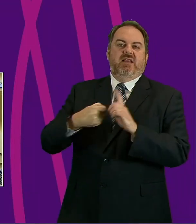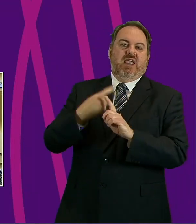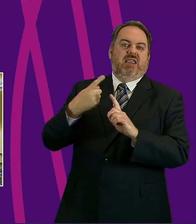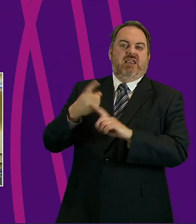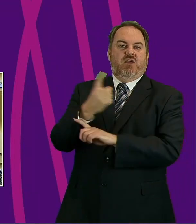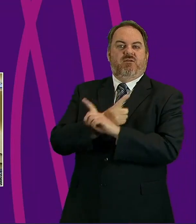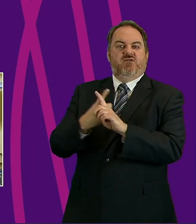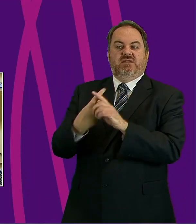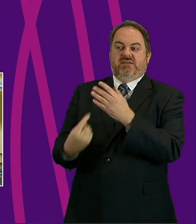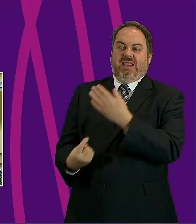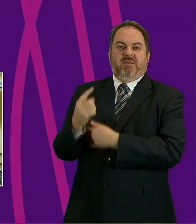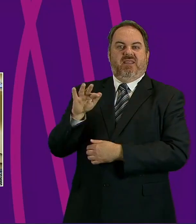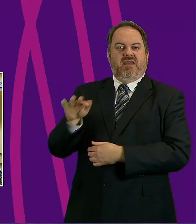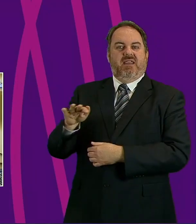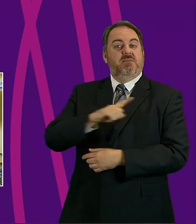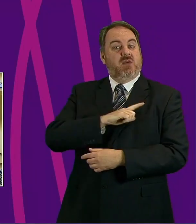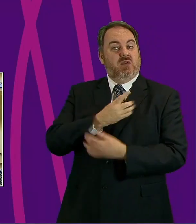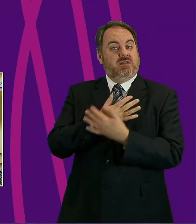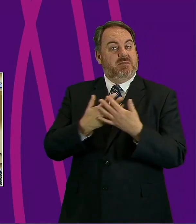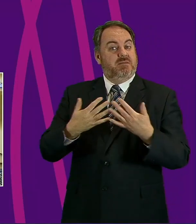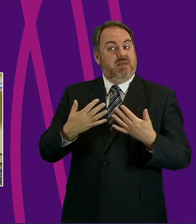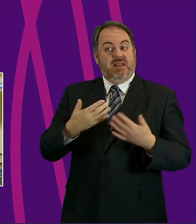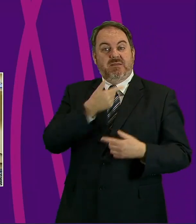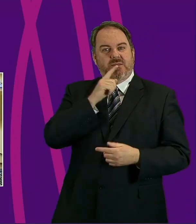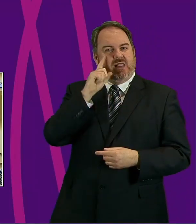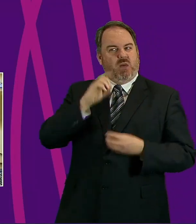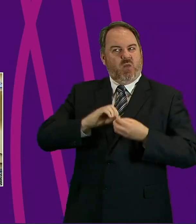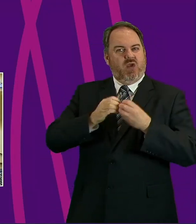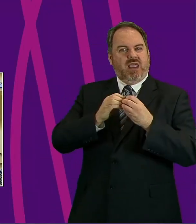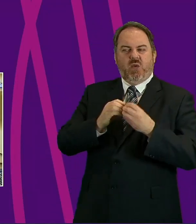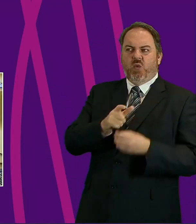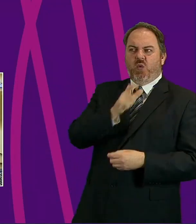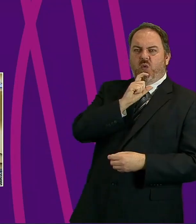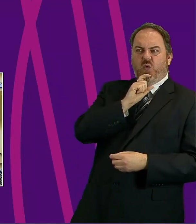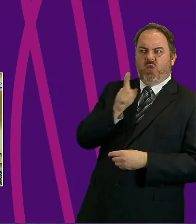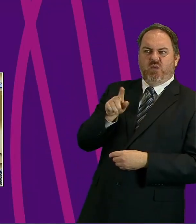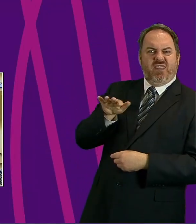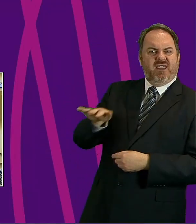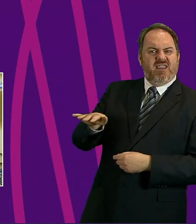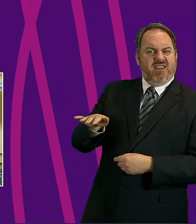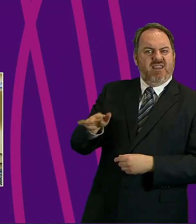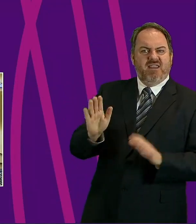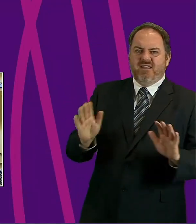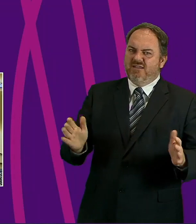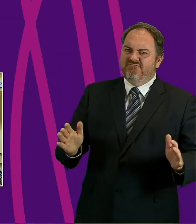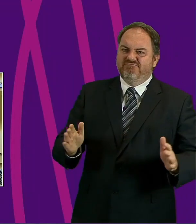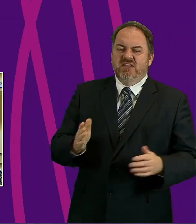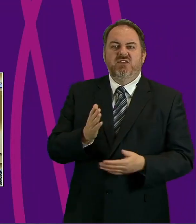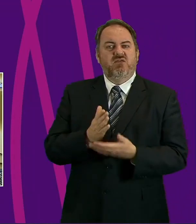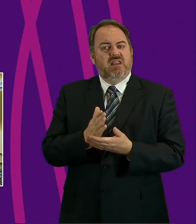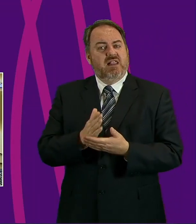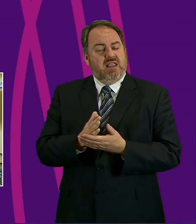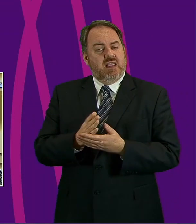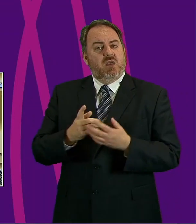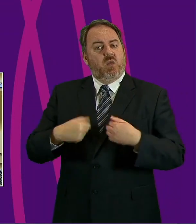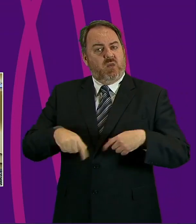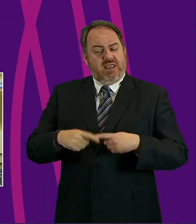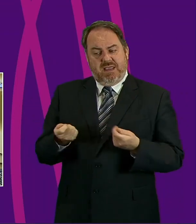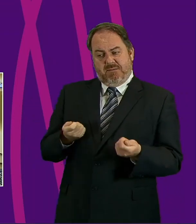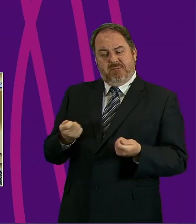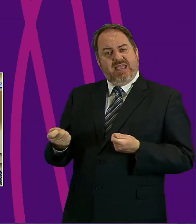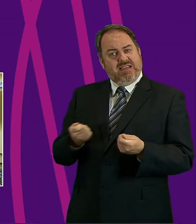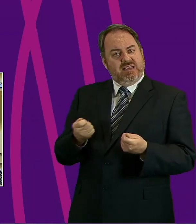these individuals. But that does not take away at all from the public health management of the incident. As is normally the